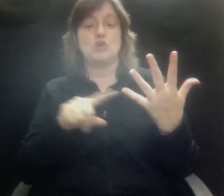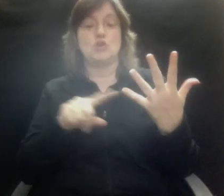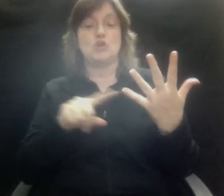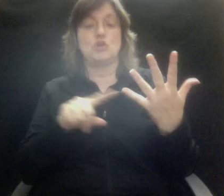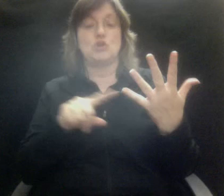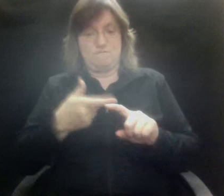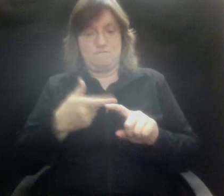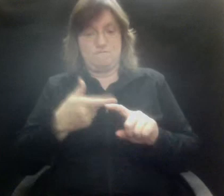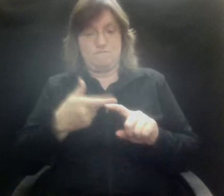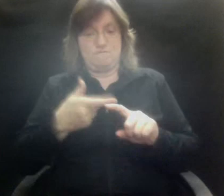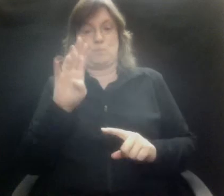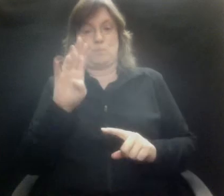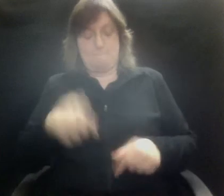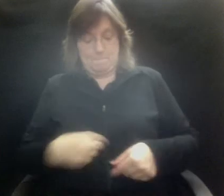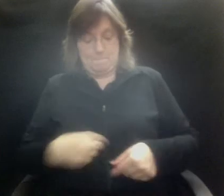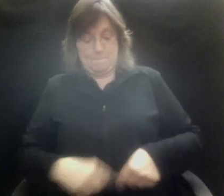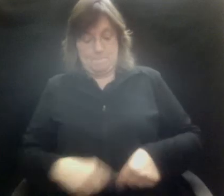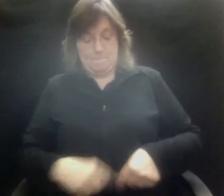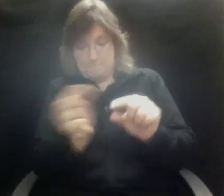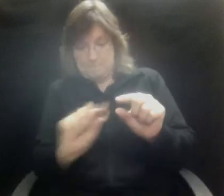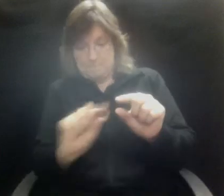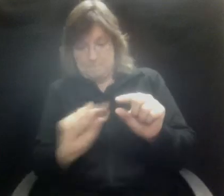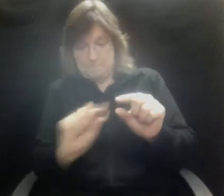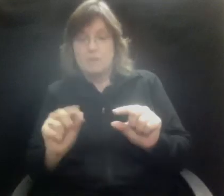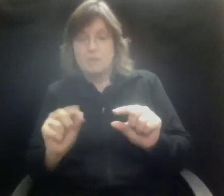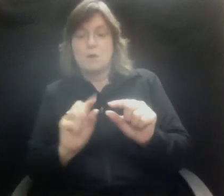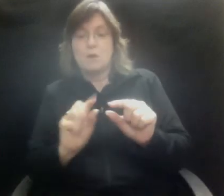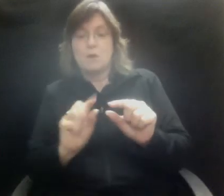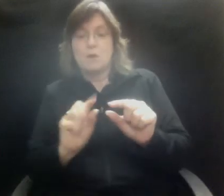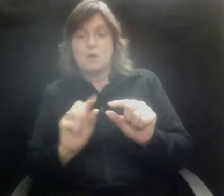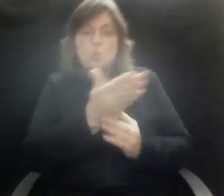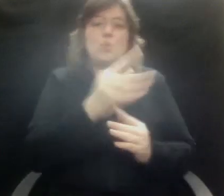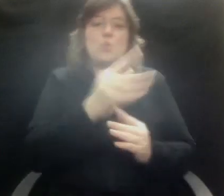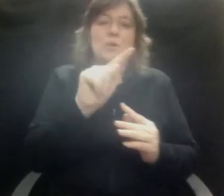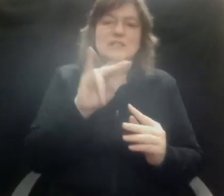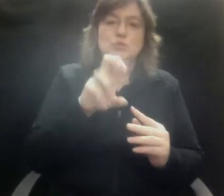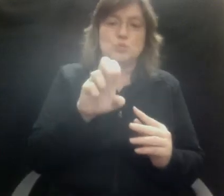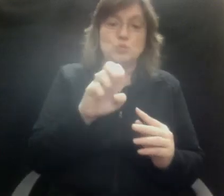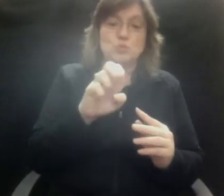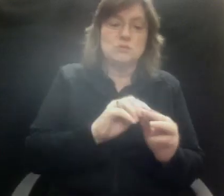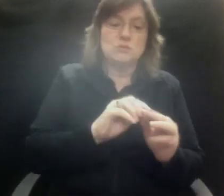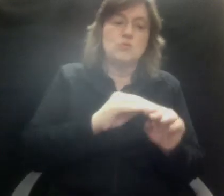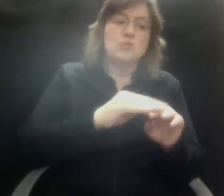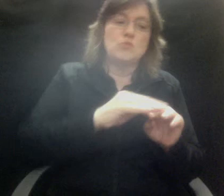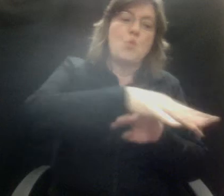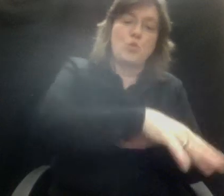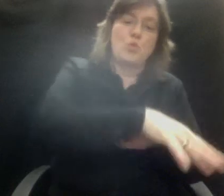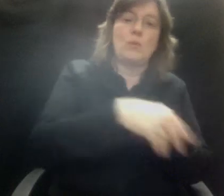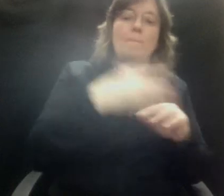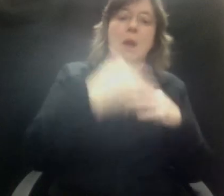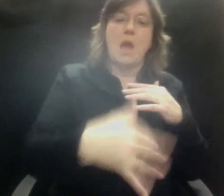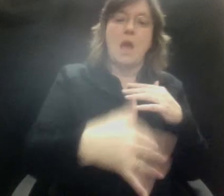tube actually across a few layers of tissues and into your bloodstream where they can be transported.